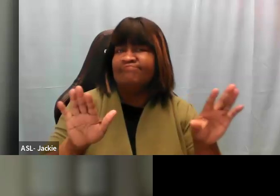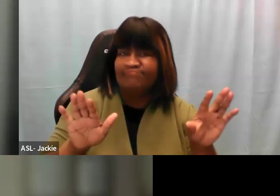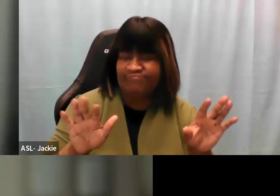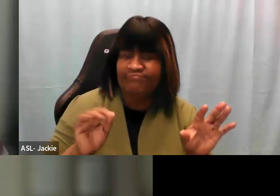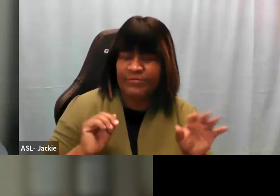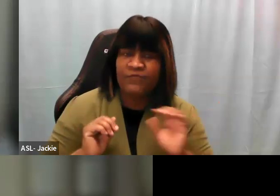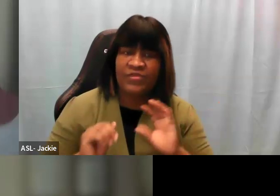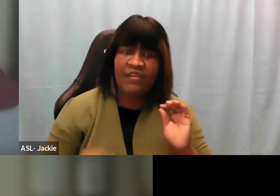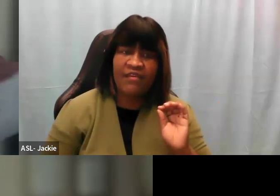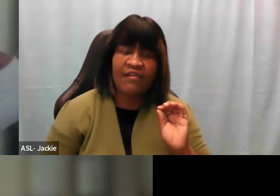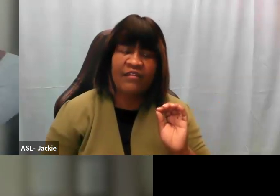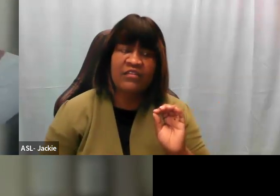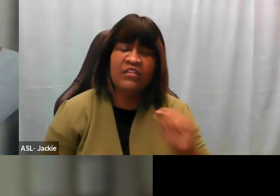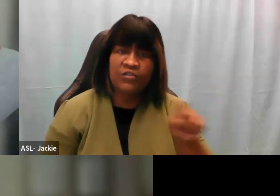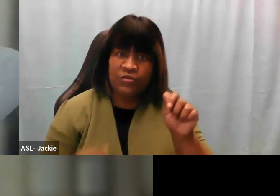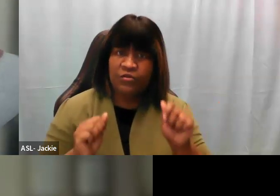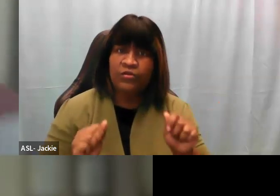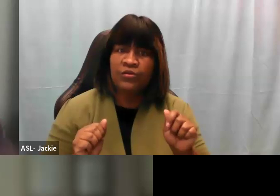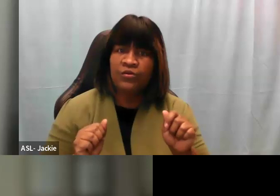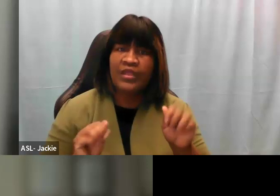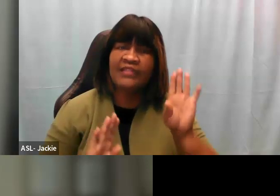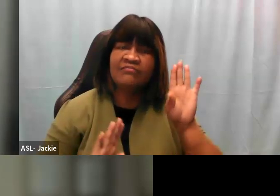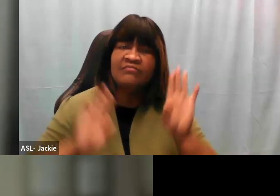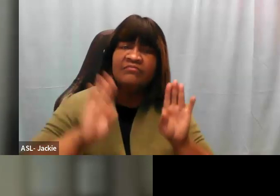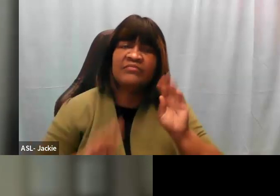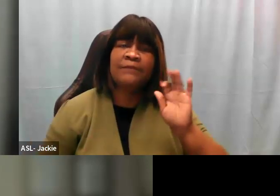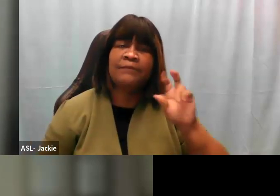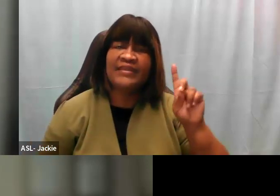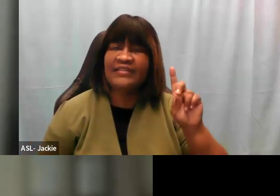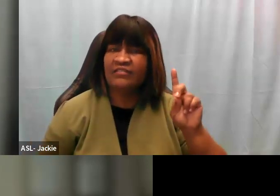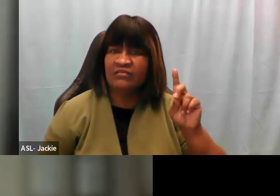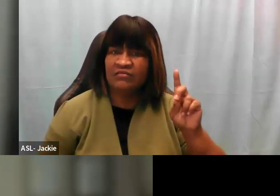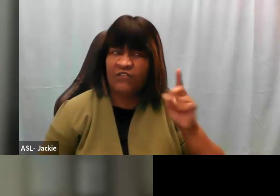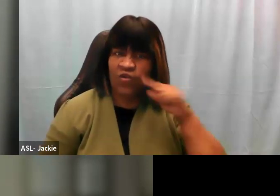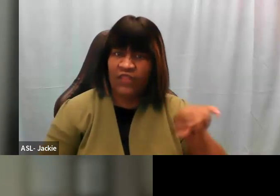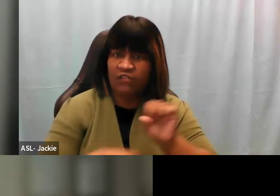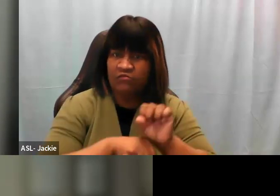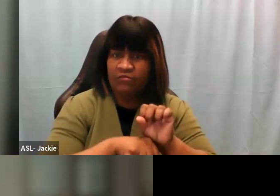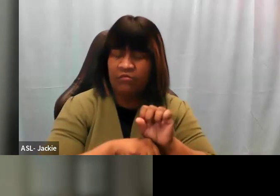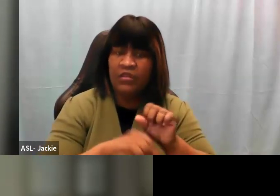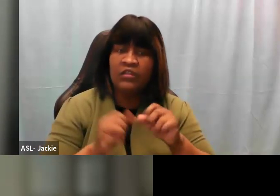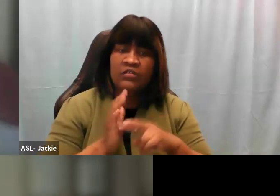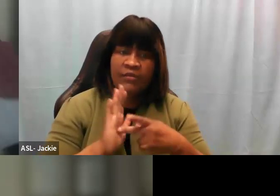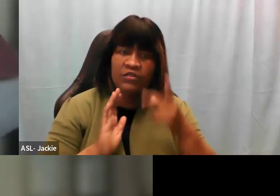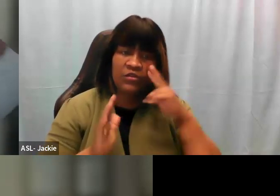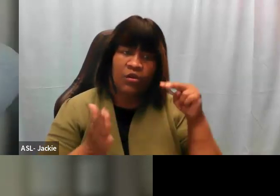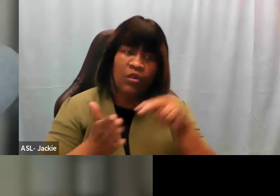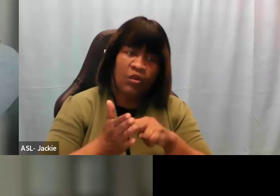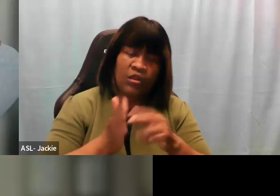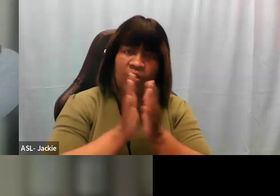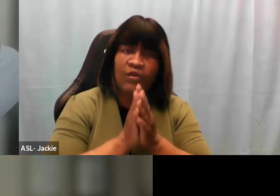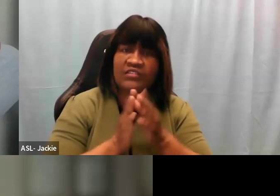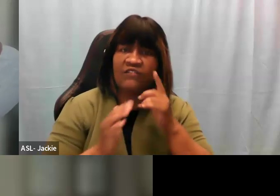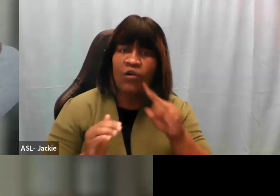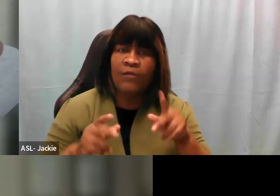And you can kind of bid to take that job. So you would look at the request for proposal